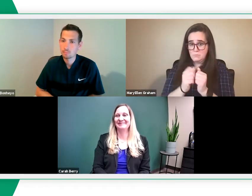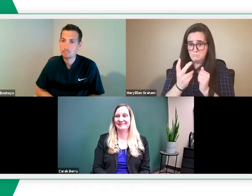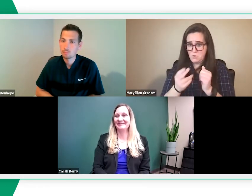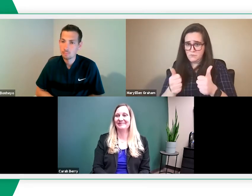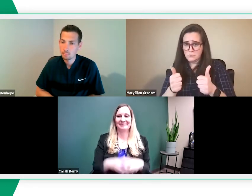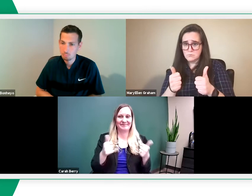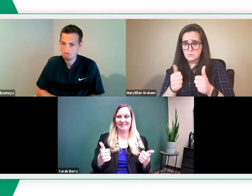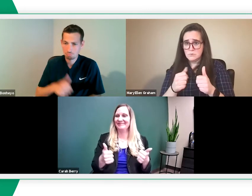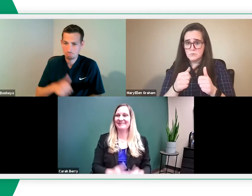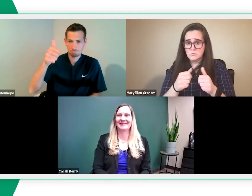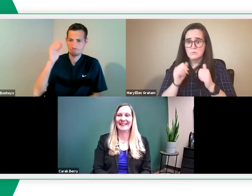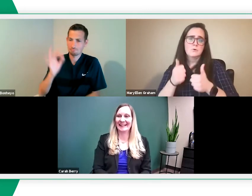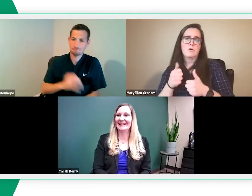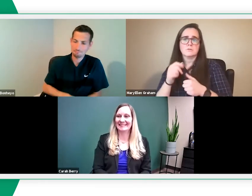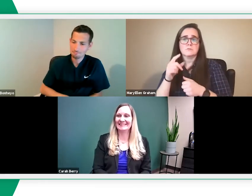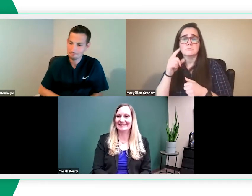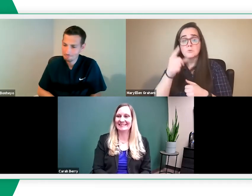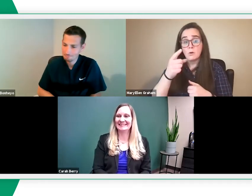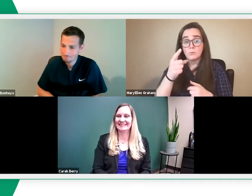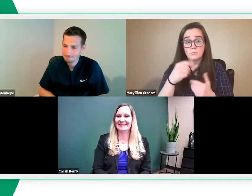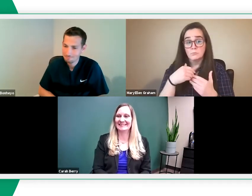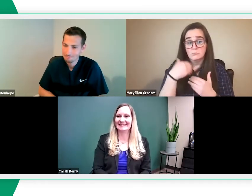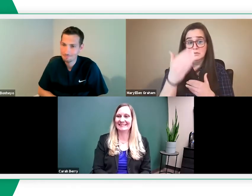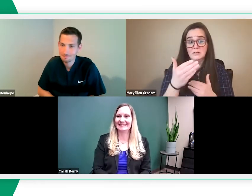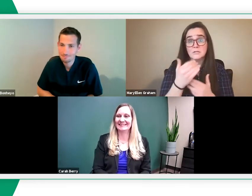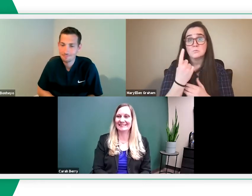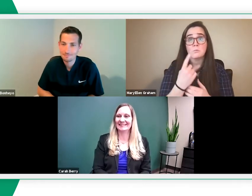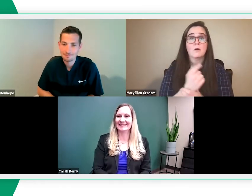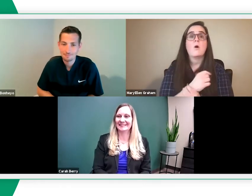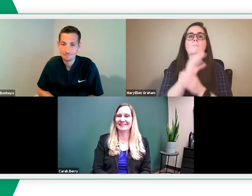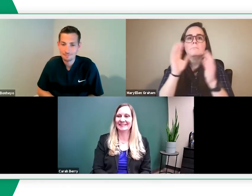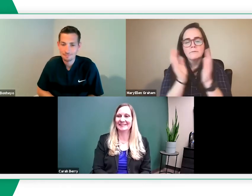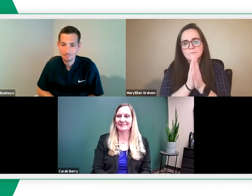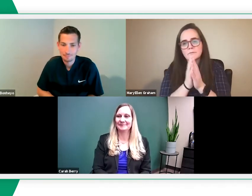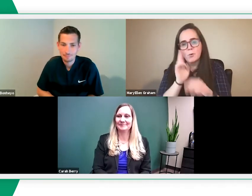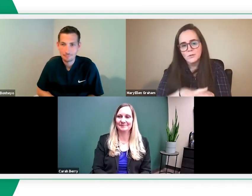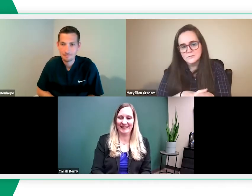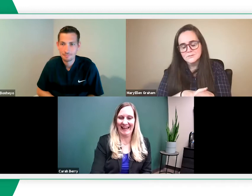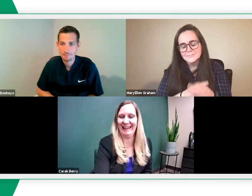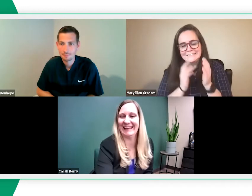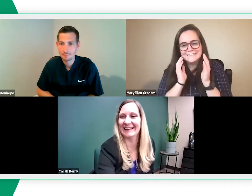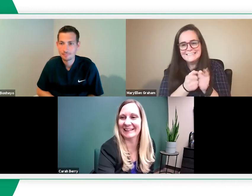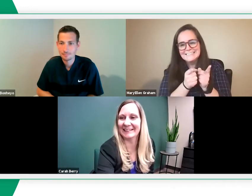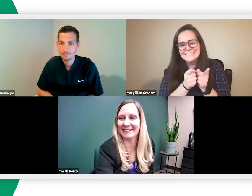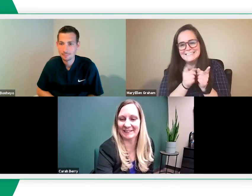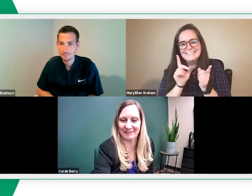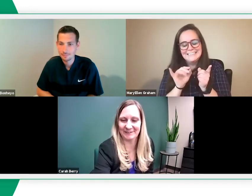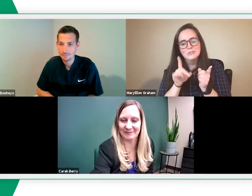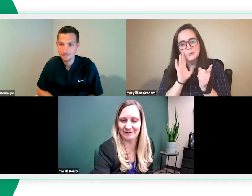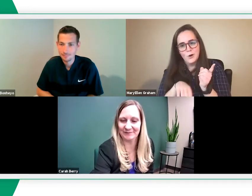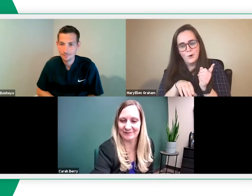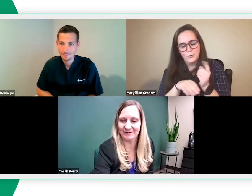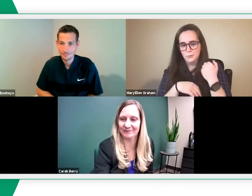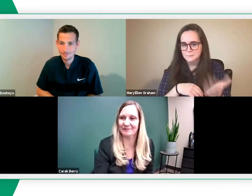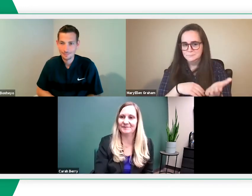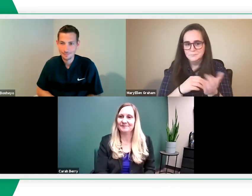question, if that's okay with both of you to move forward. Yeah, go for it. So let's go to the next slide.